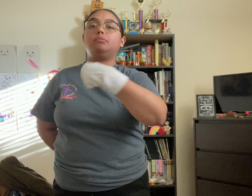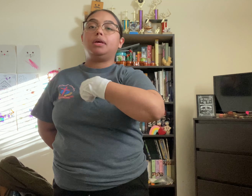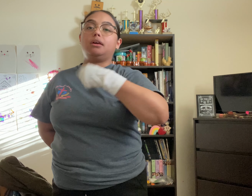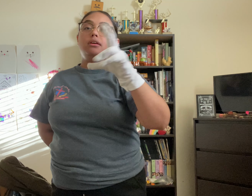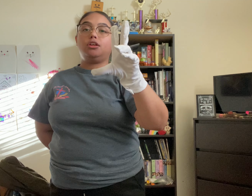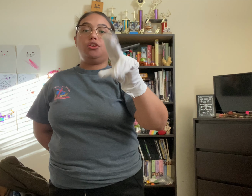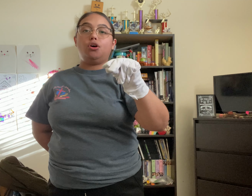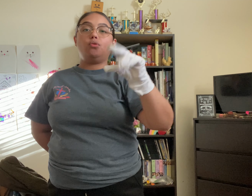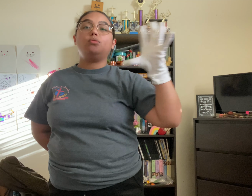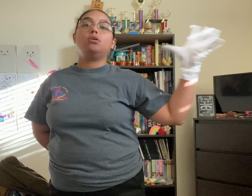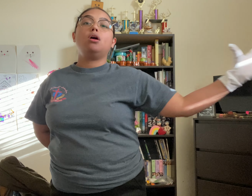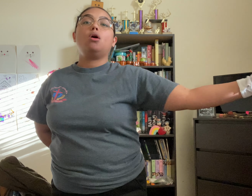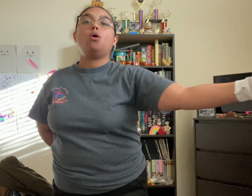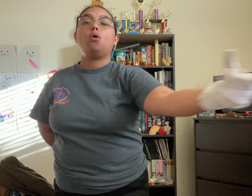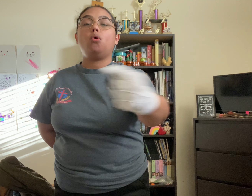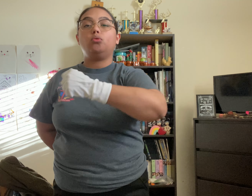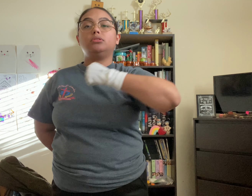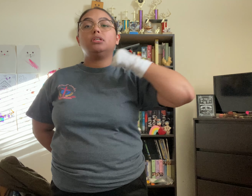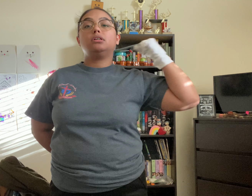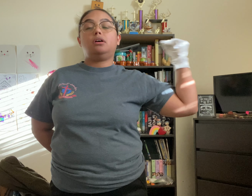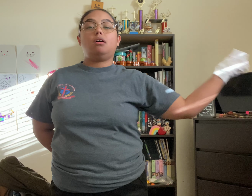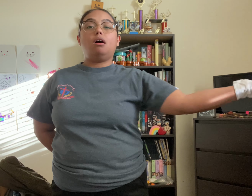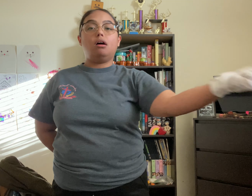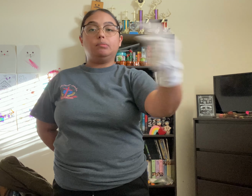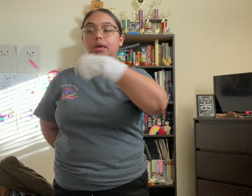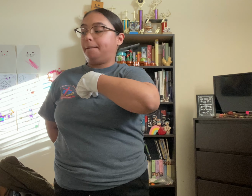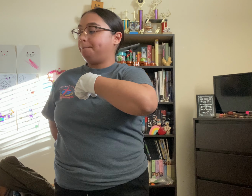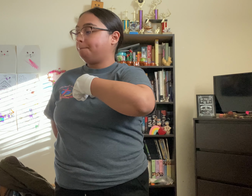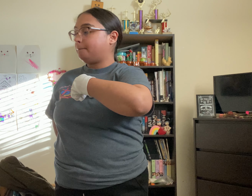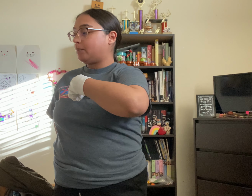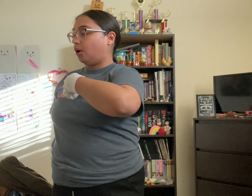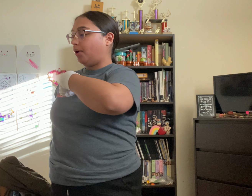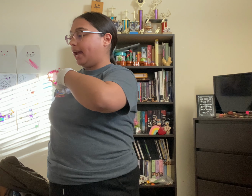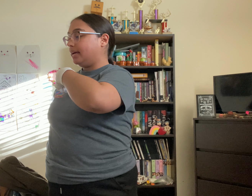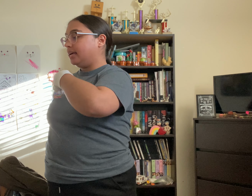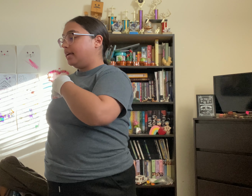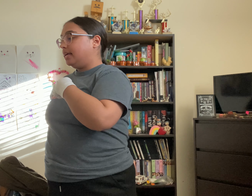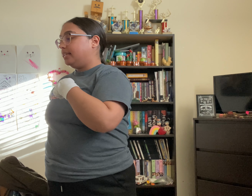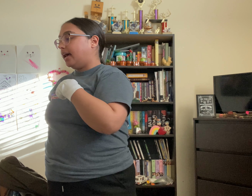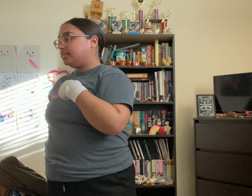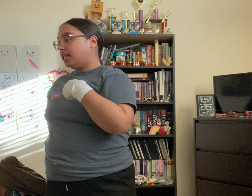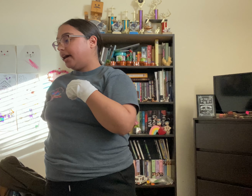me. No hold on me. All right. Next line.